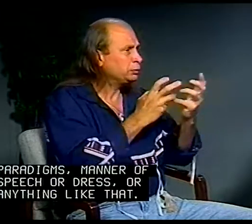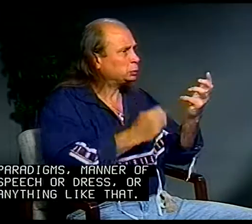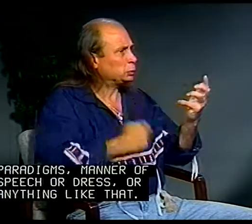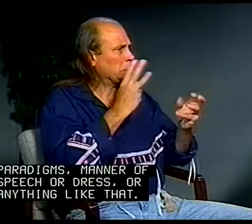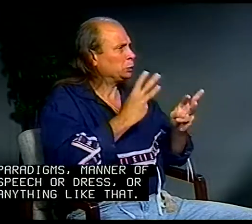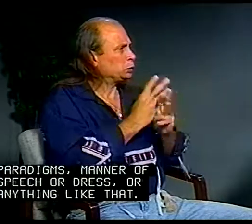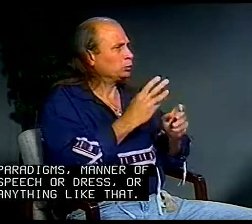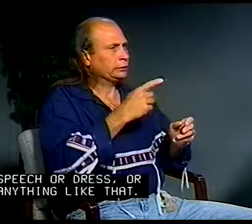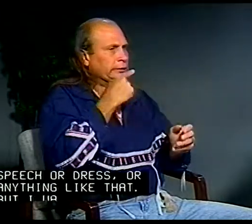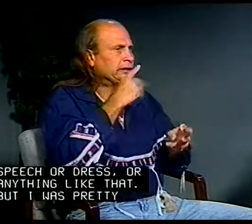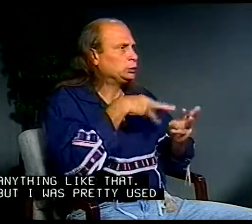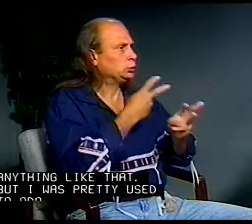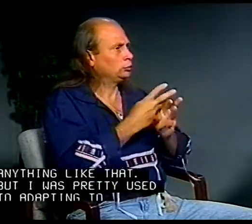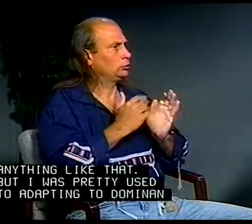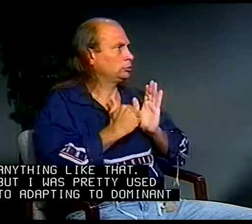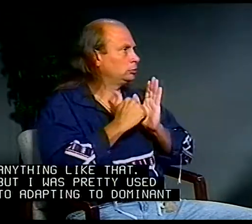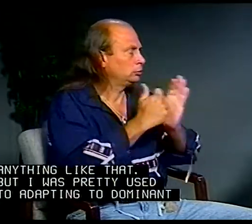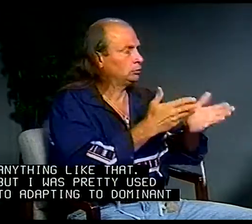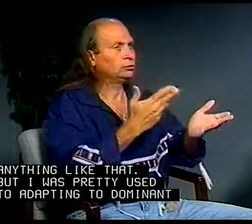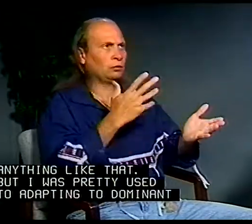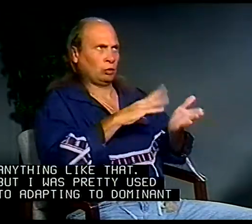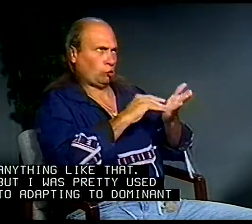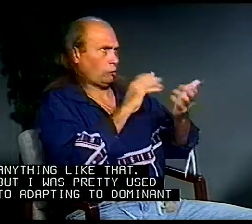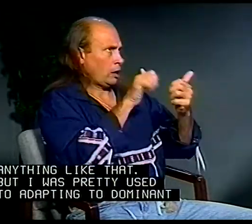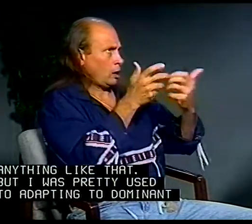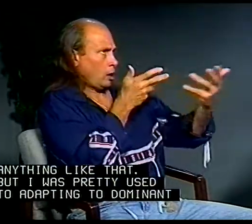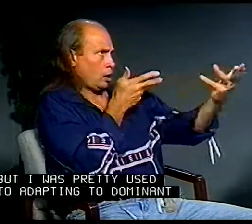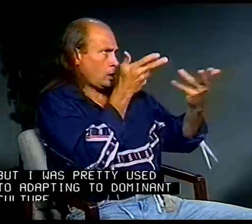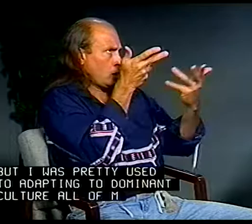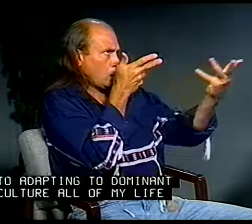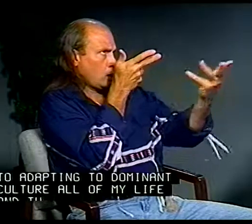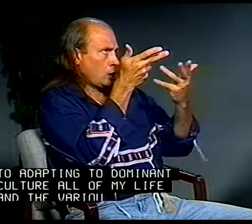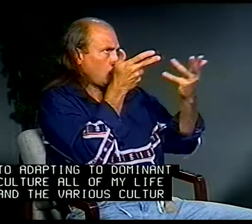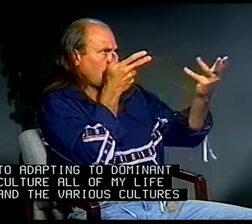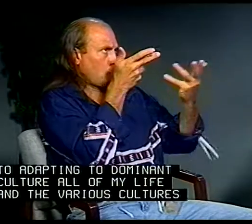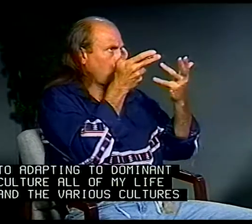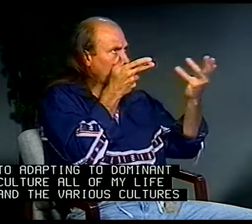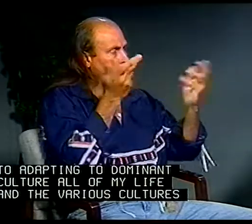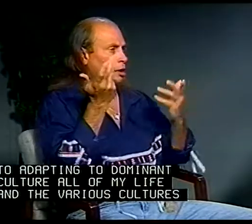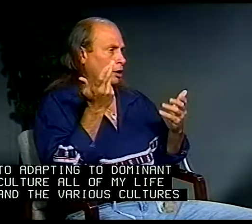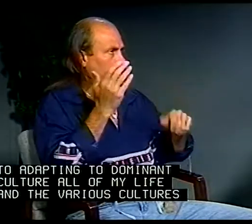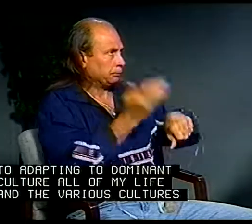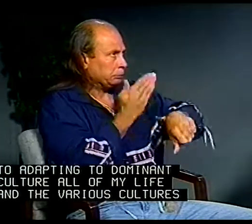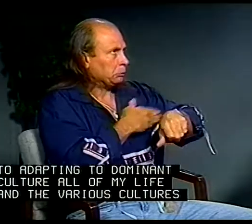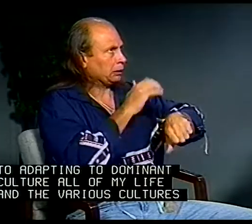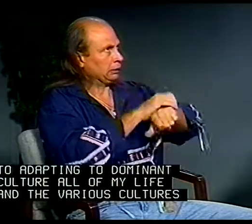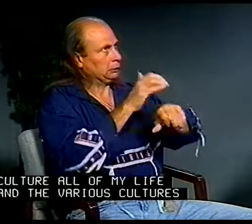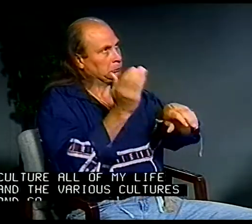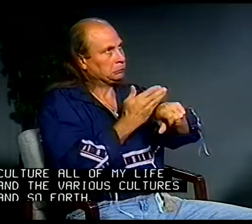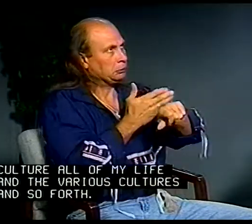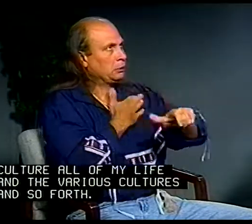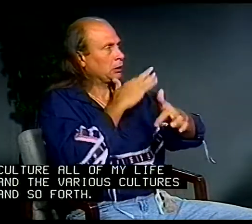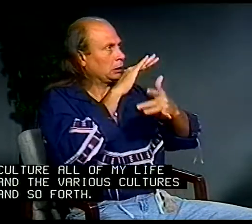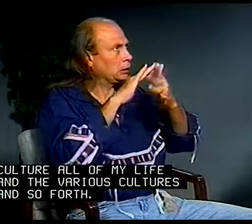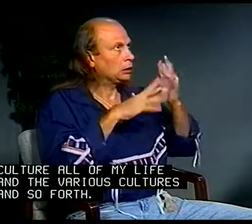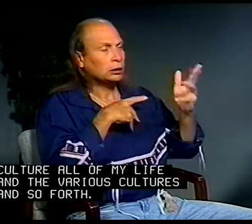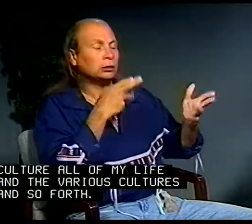speech or dress or anything like that. But I was pretty used to adapting to dominant culture all of my life and the various cultures